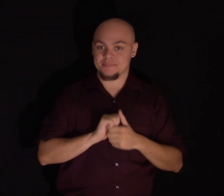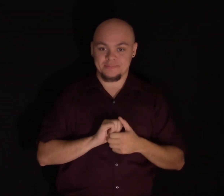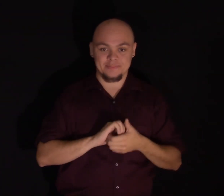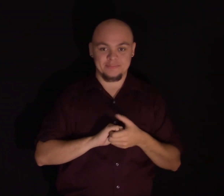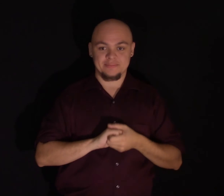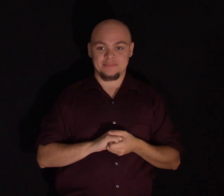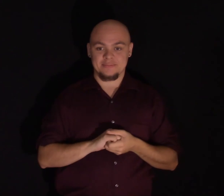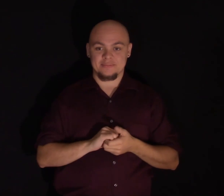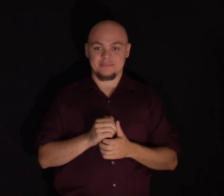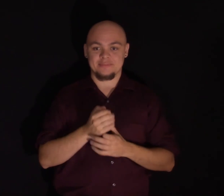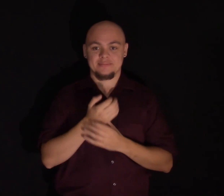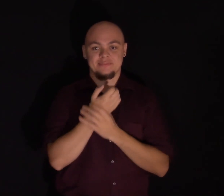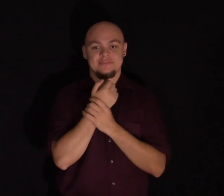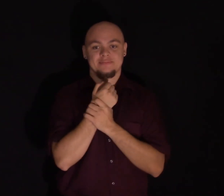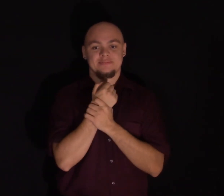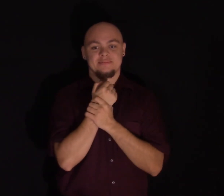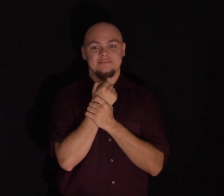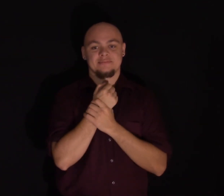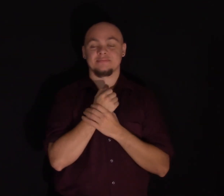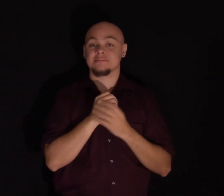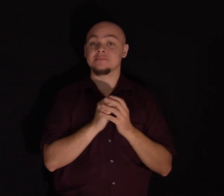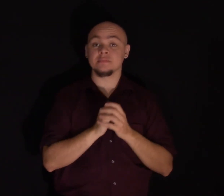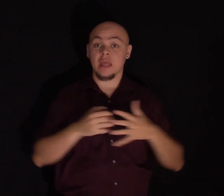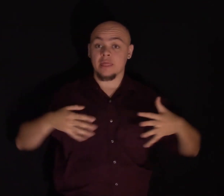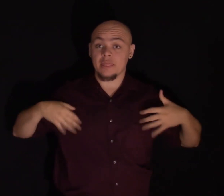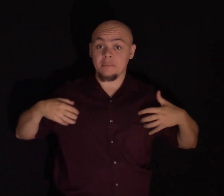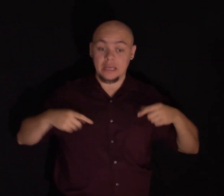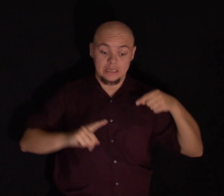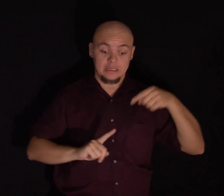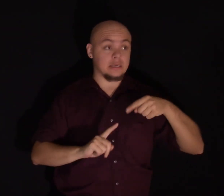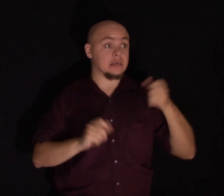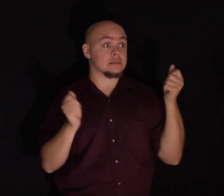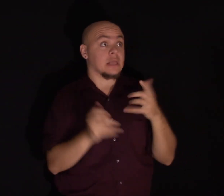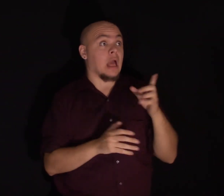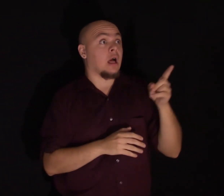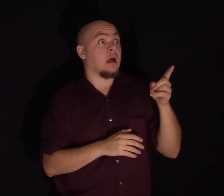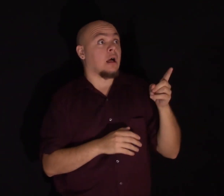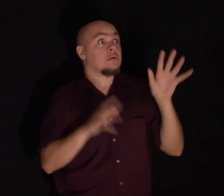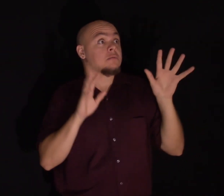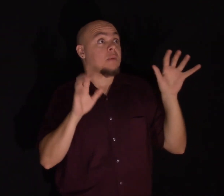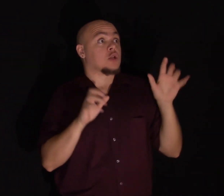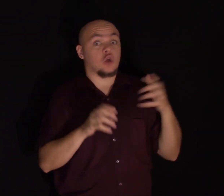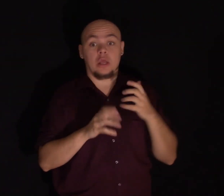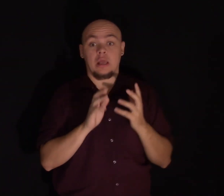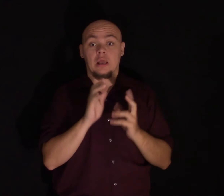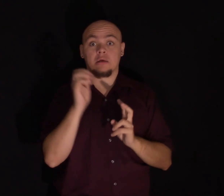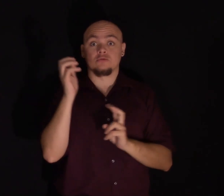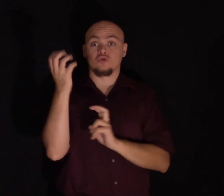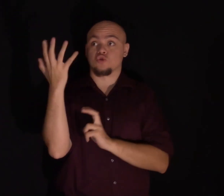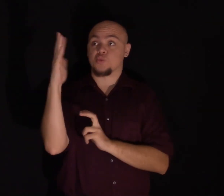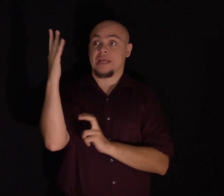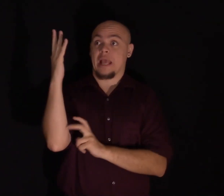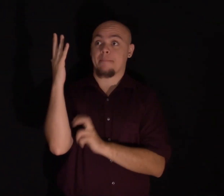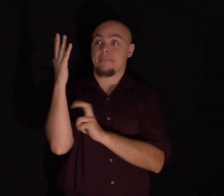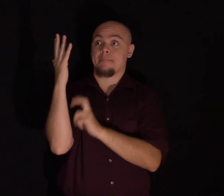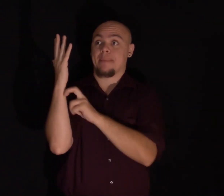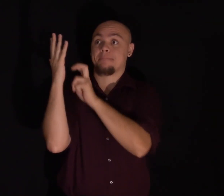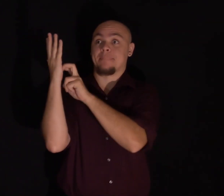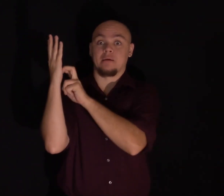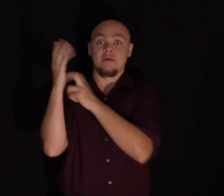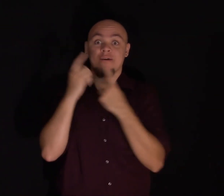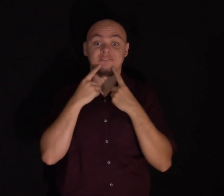mayhem and the monkey who remember he's terrified of the panic monster boom he's up the tree and finally